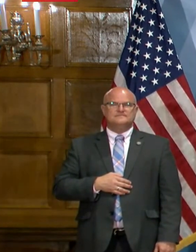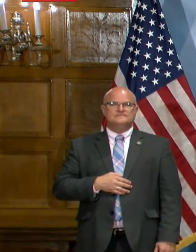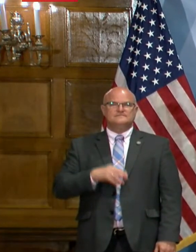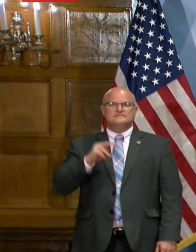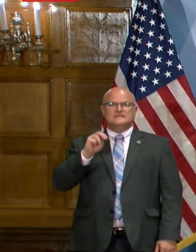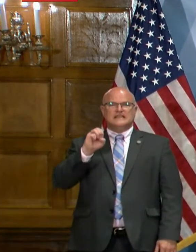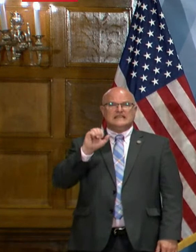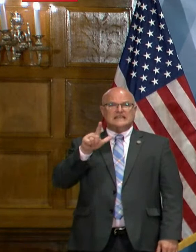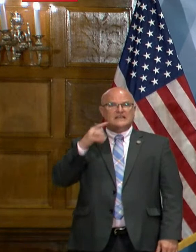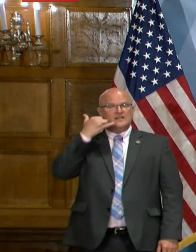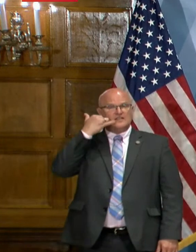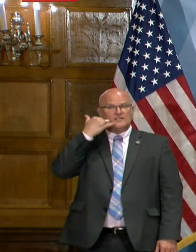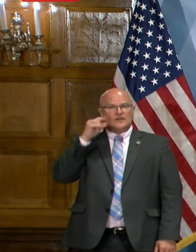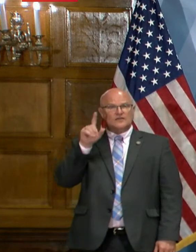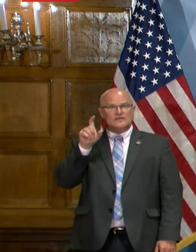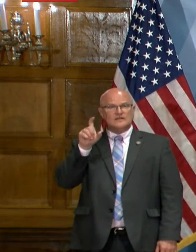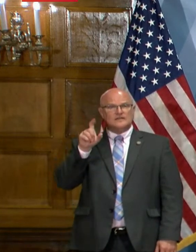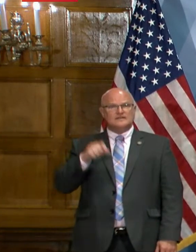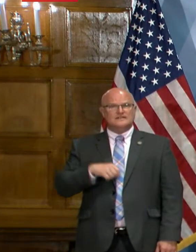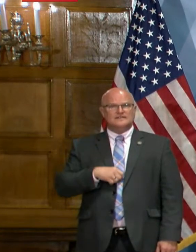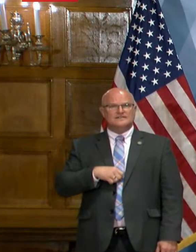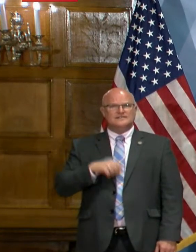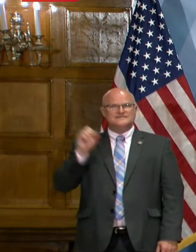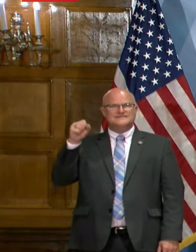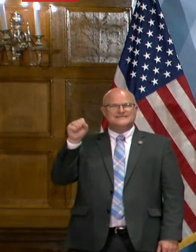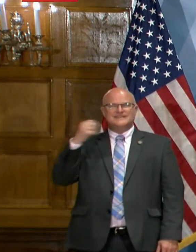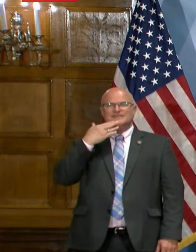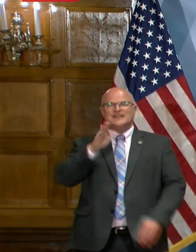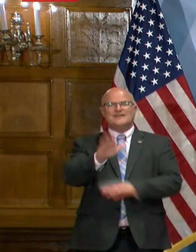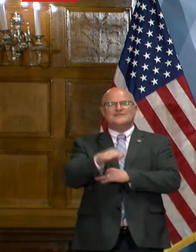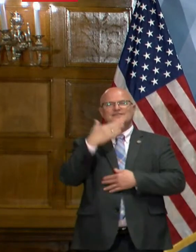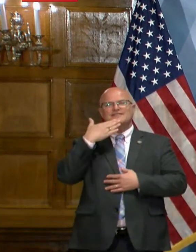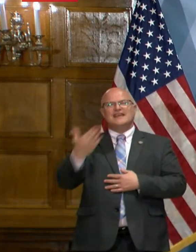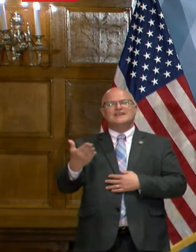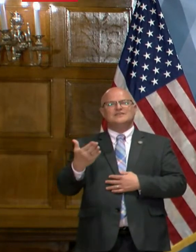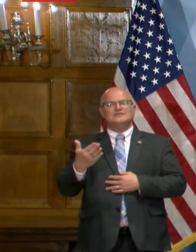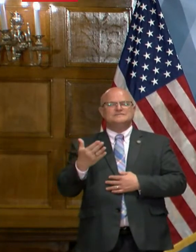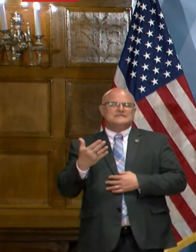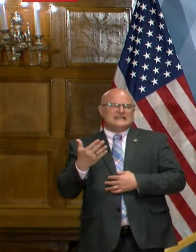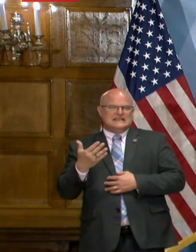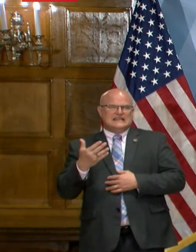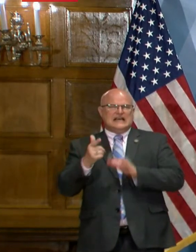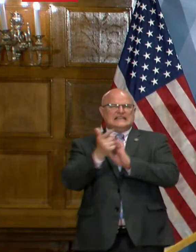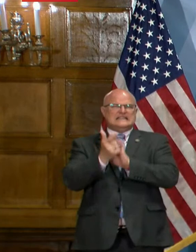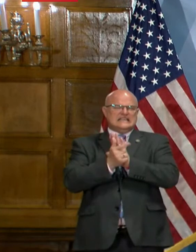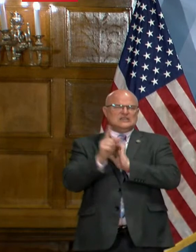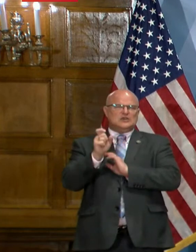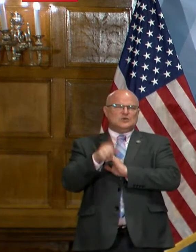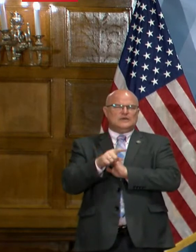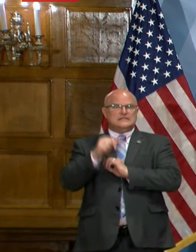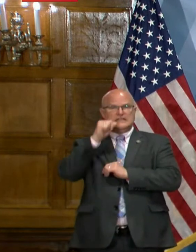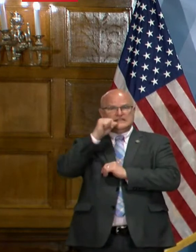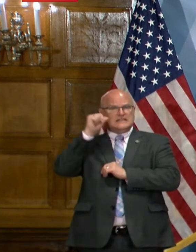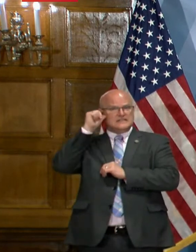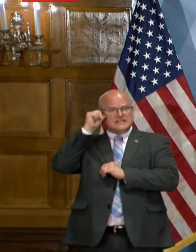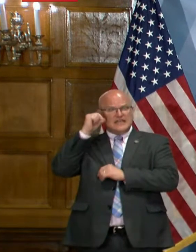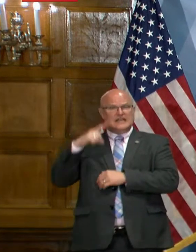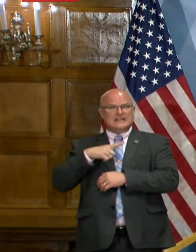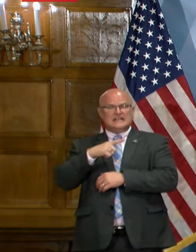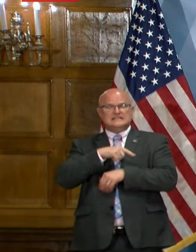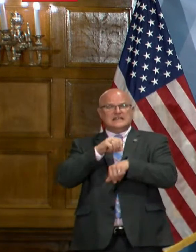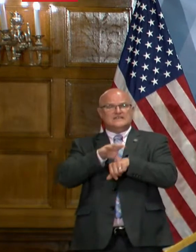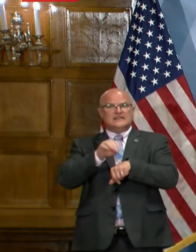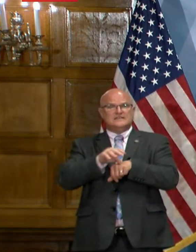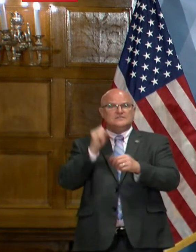Is Neil Gladner on the line? Yes, Governor, good afternoon, and thank you. Kind of a legal question. Yesterday, when Legislative